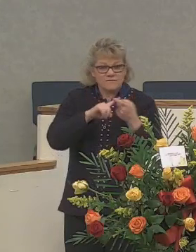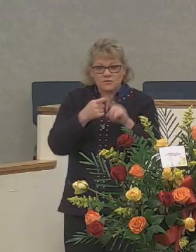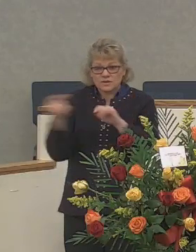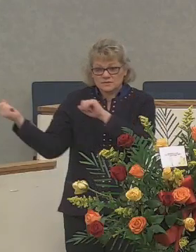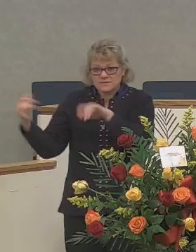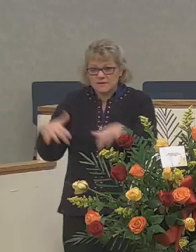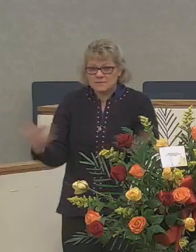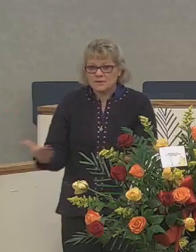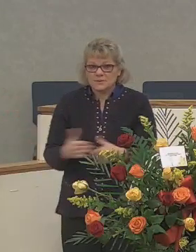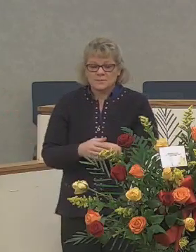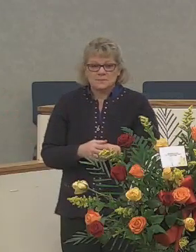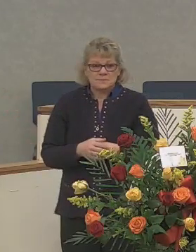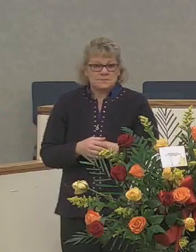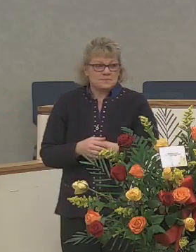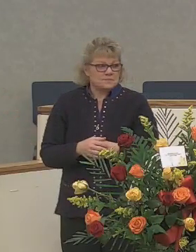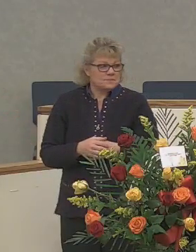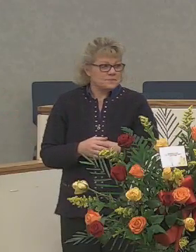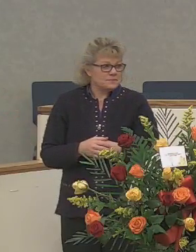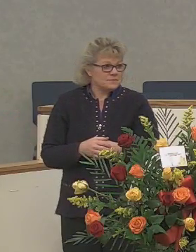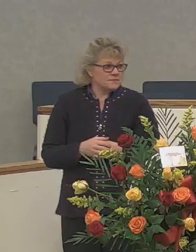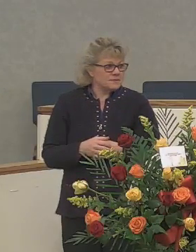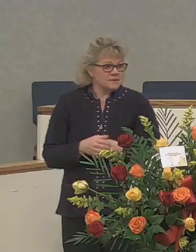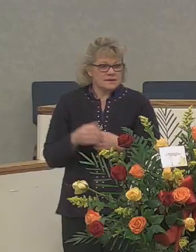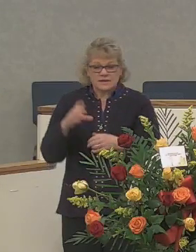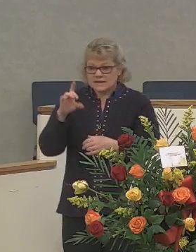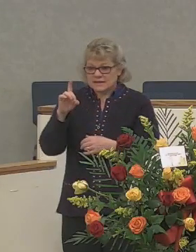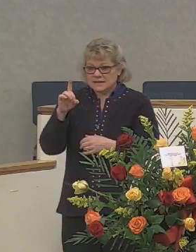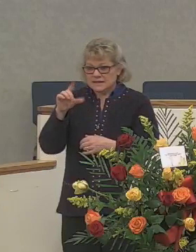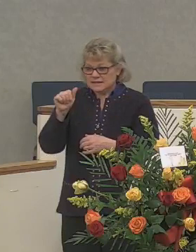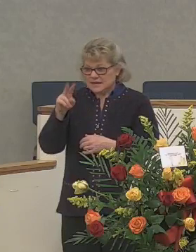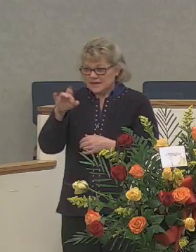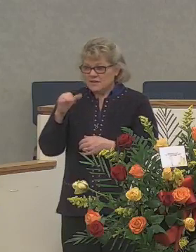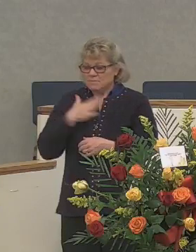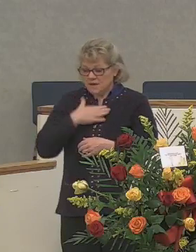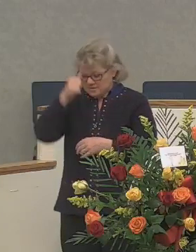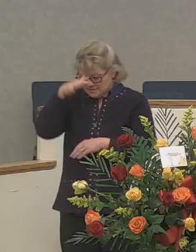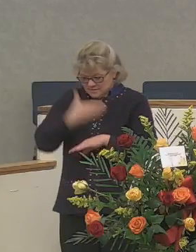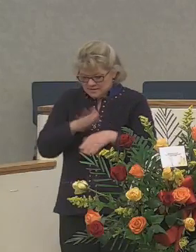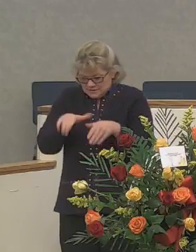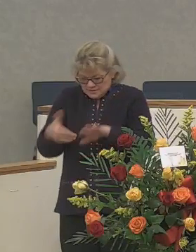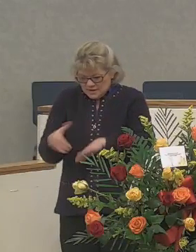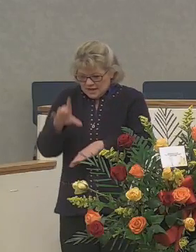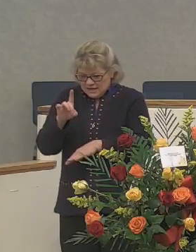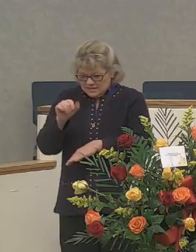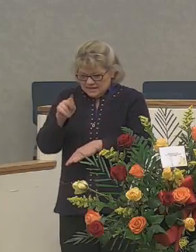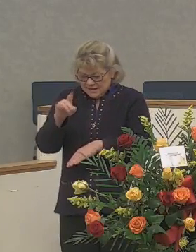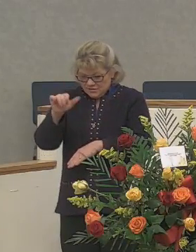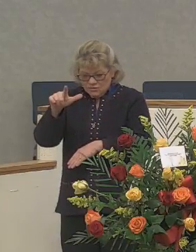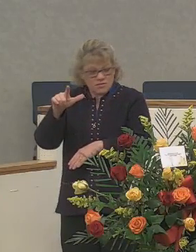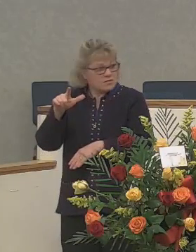here. With their children, David, my deceased son, Daniel,